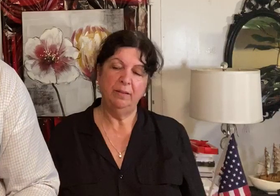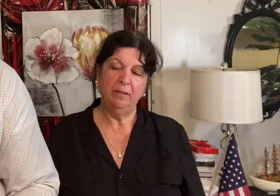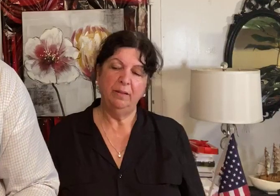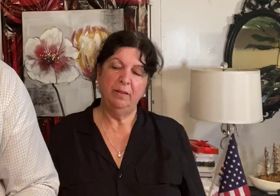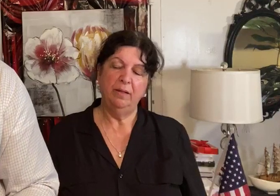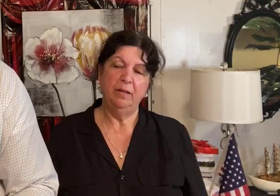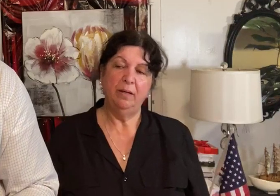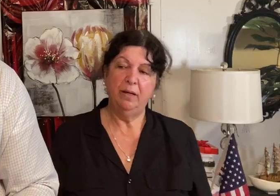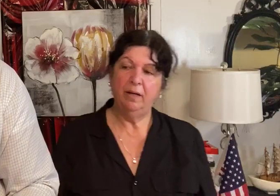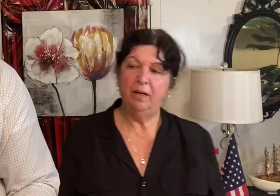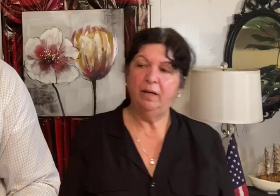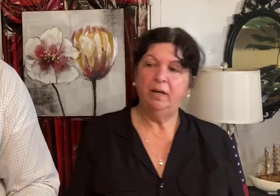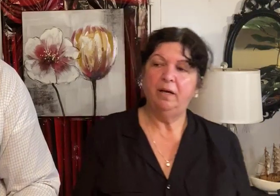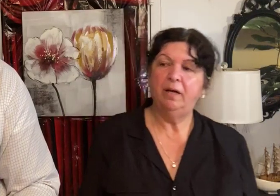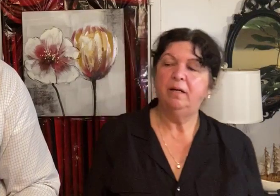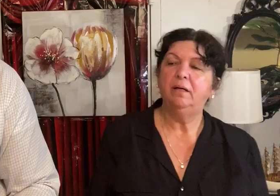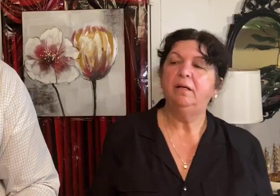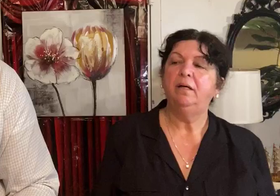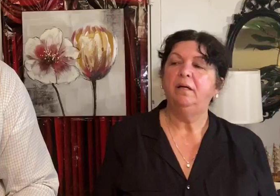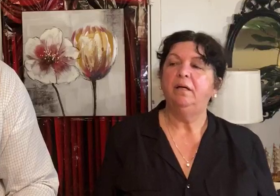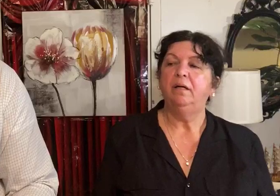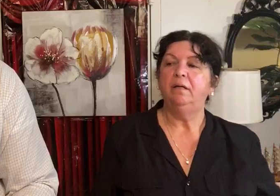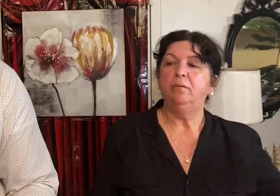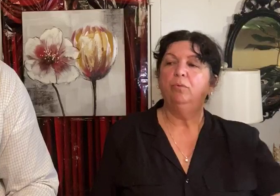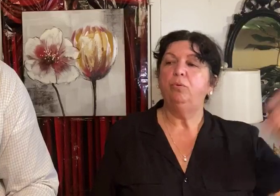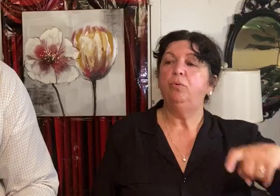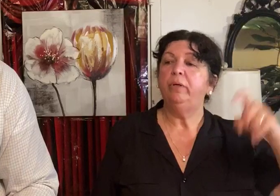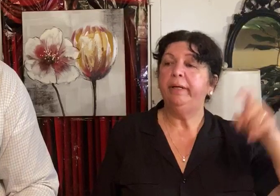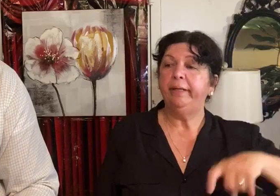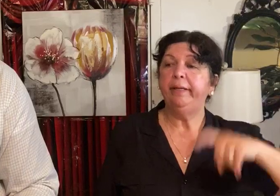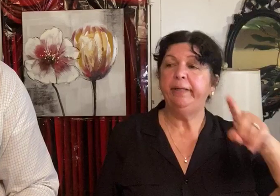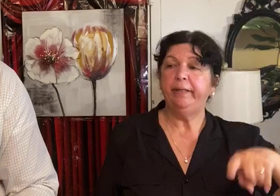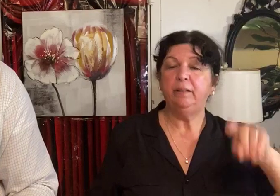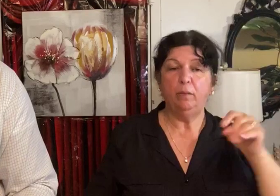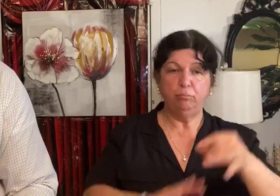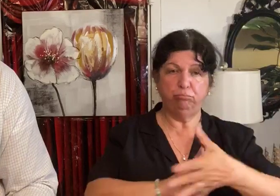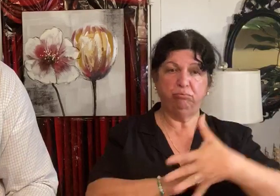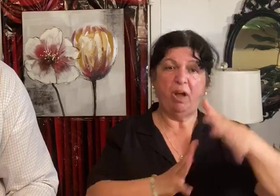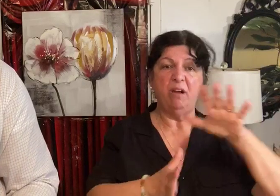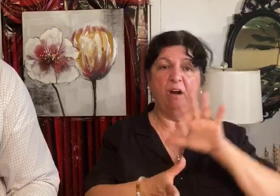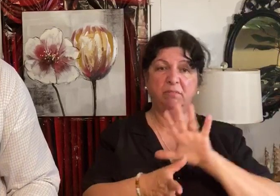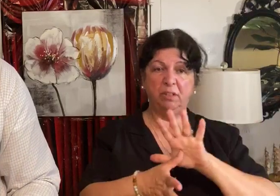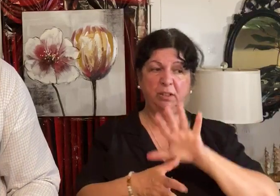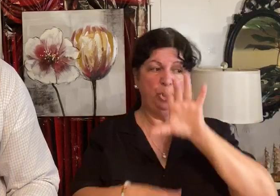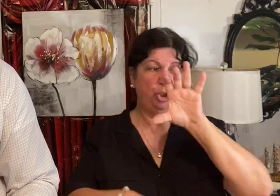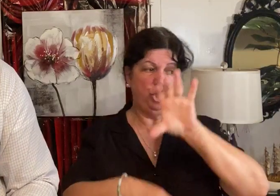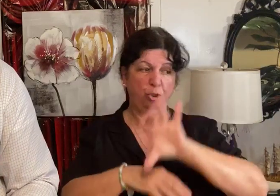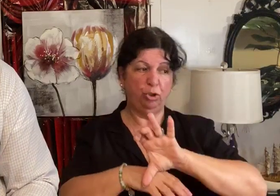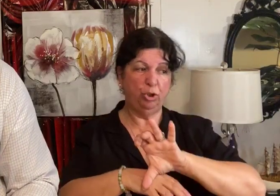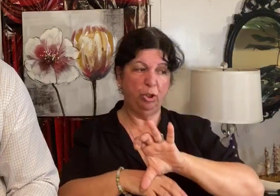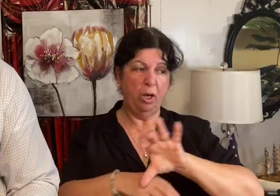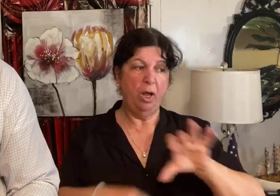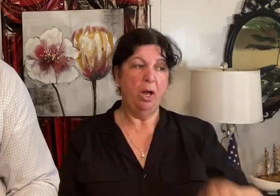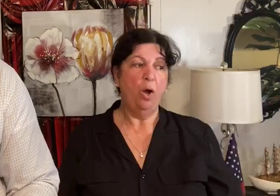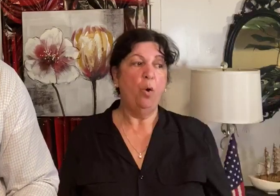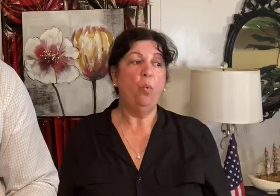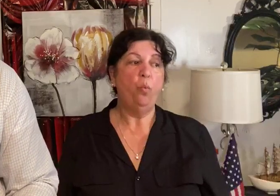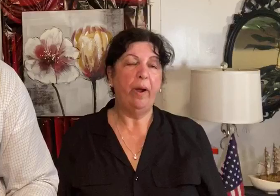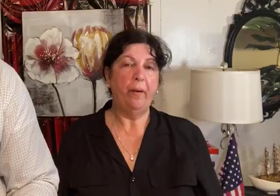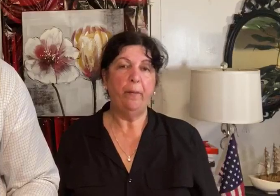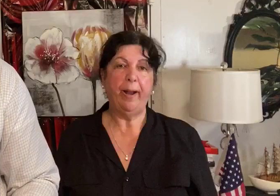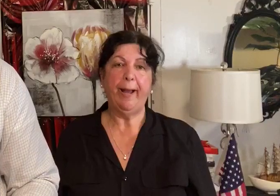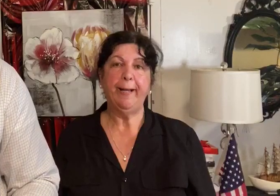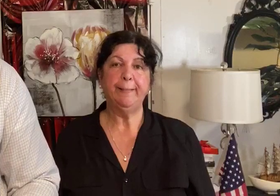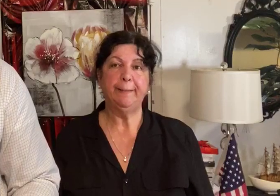church is essential. We need to make it a priority to go to church. And church